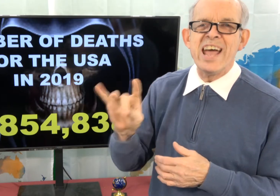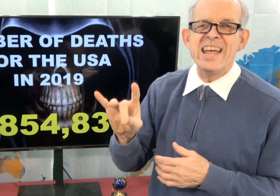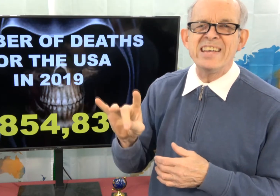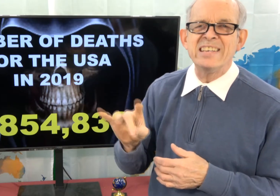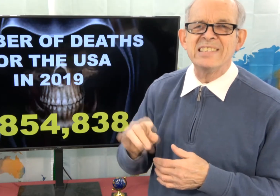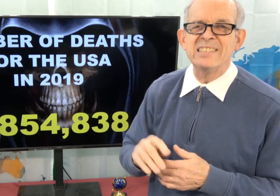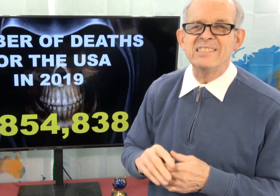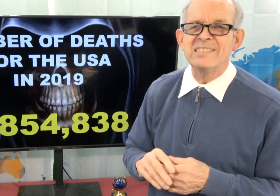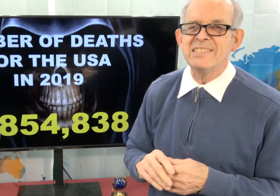2,854,838.